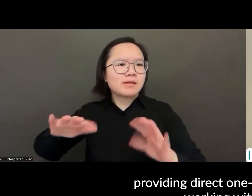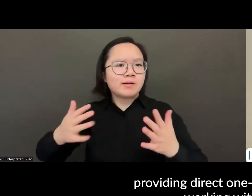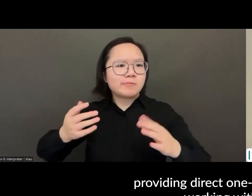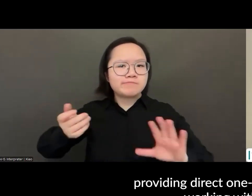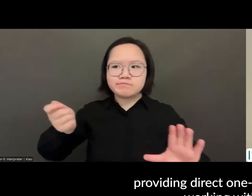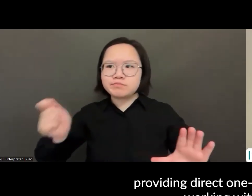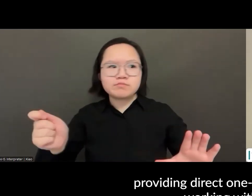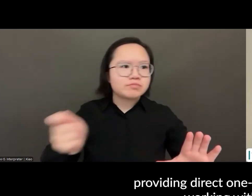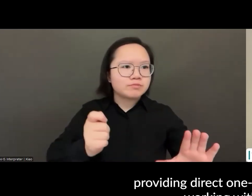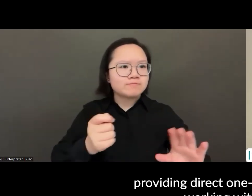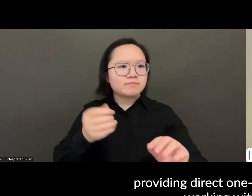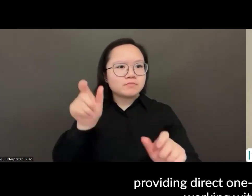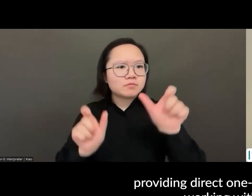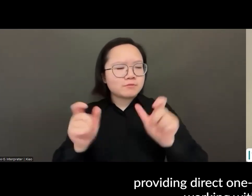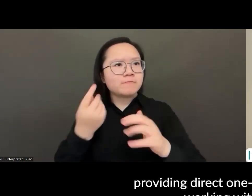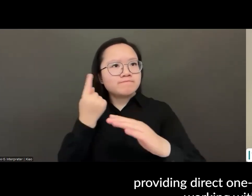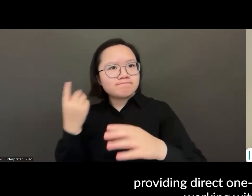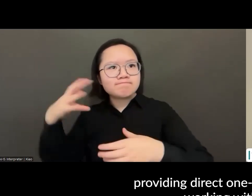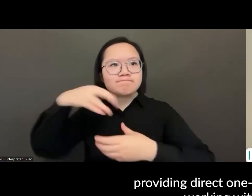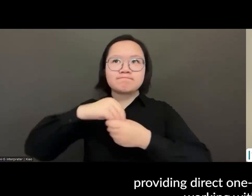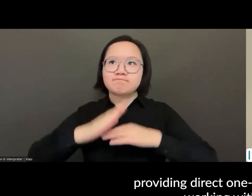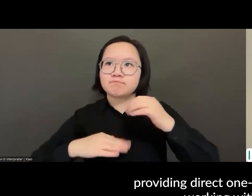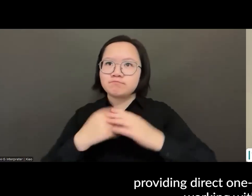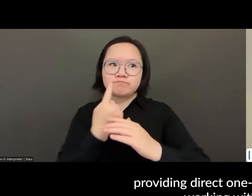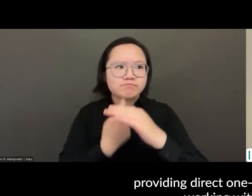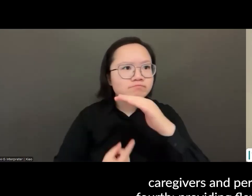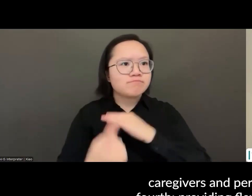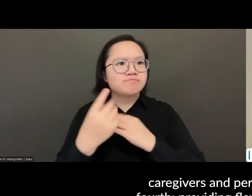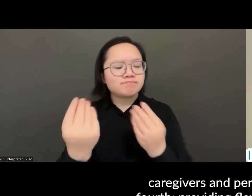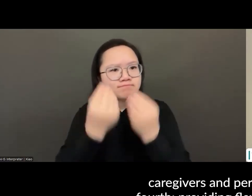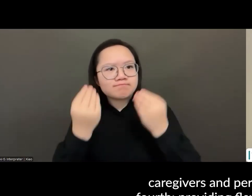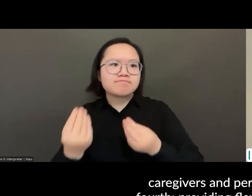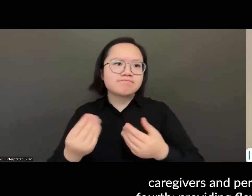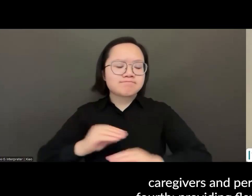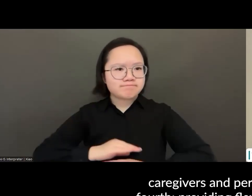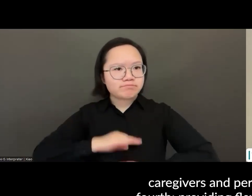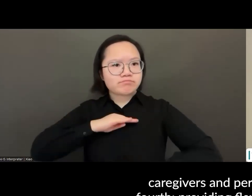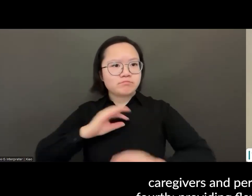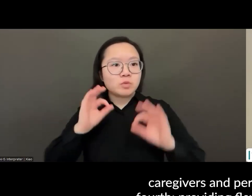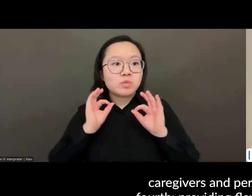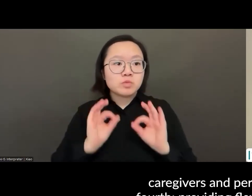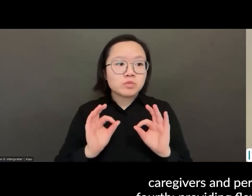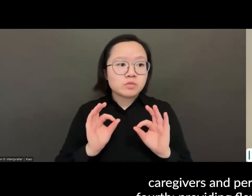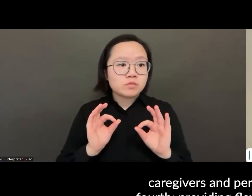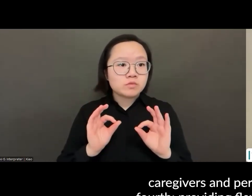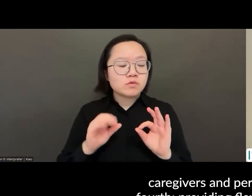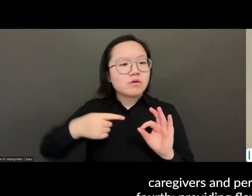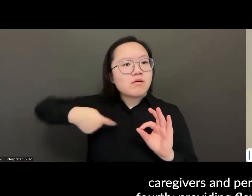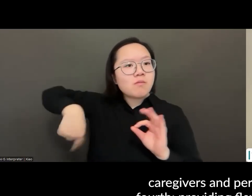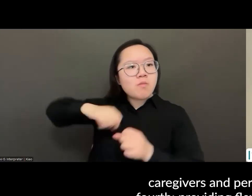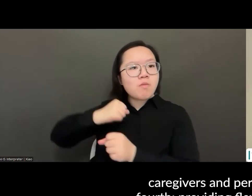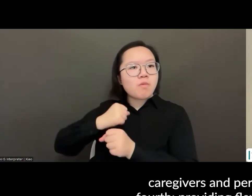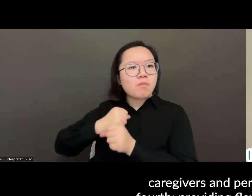providing direct one-to-one assistance, working with families, caregivers, and personal